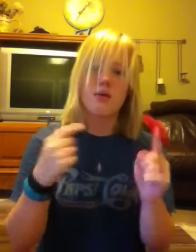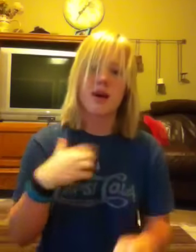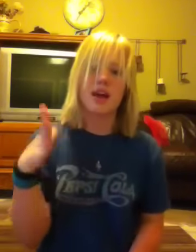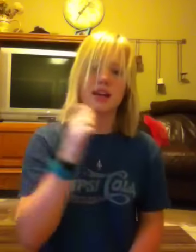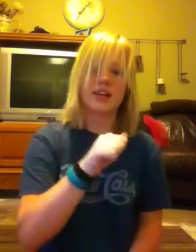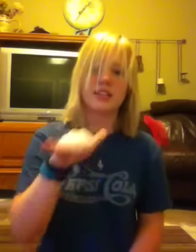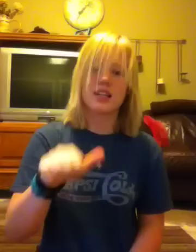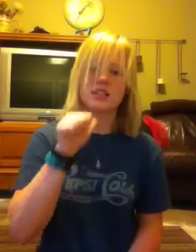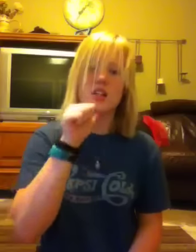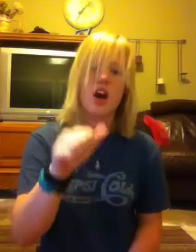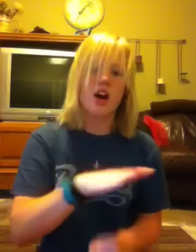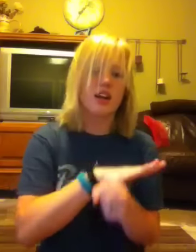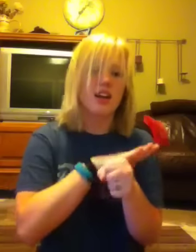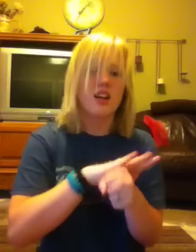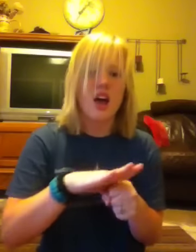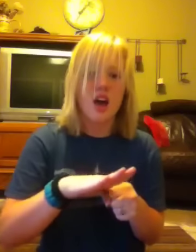but I guess that's not enough